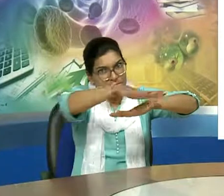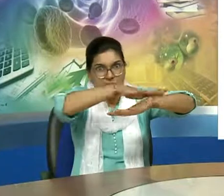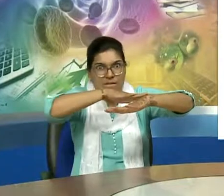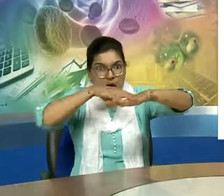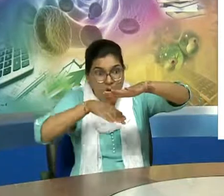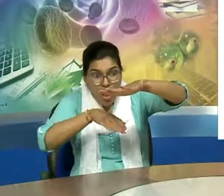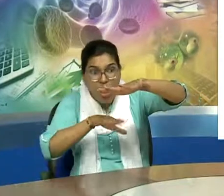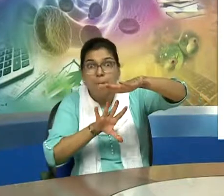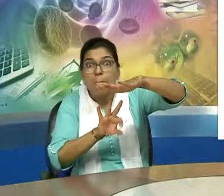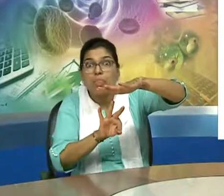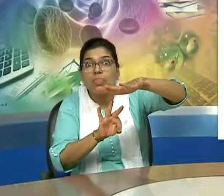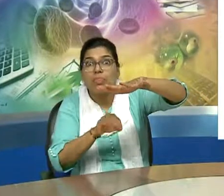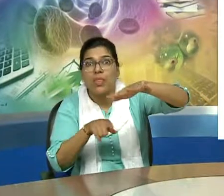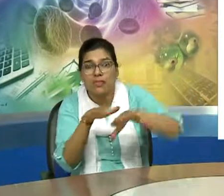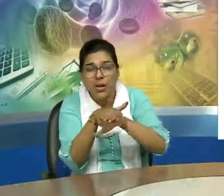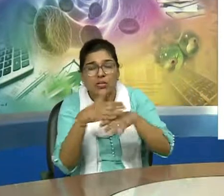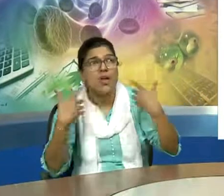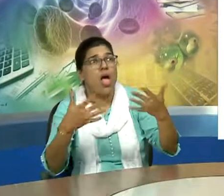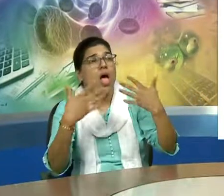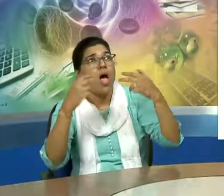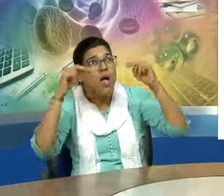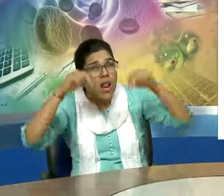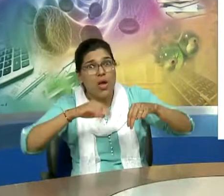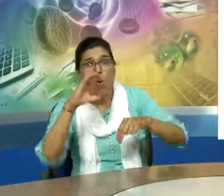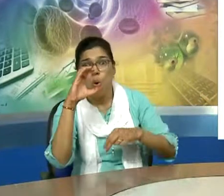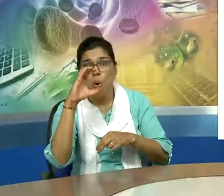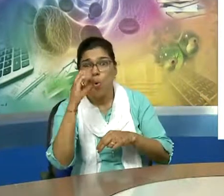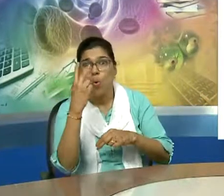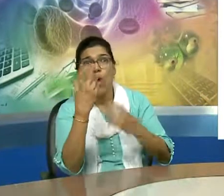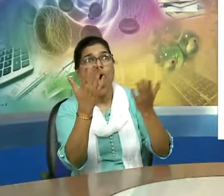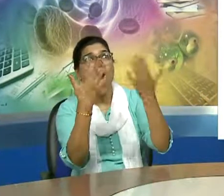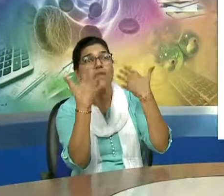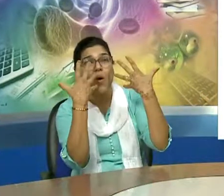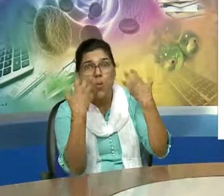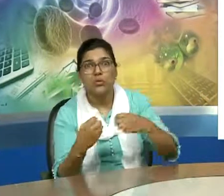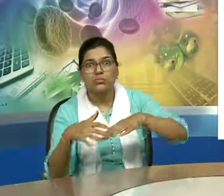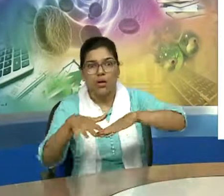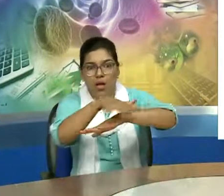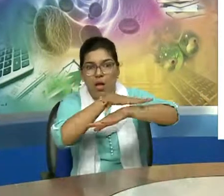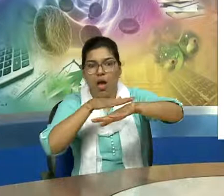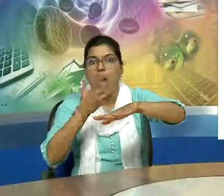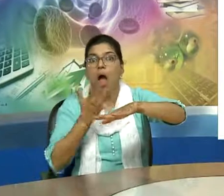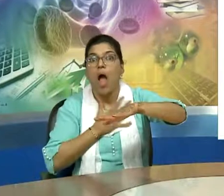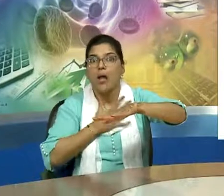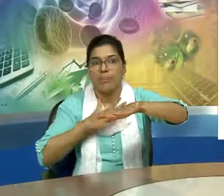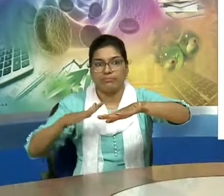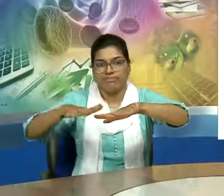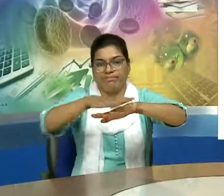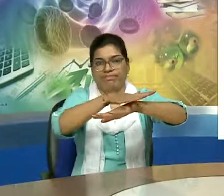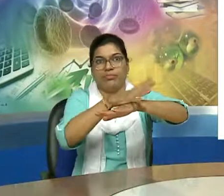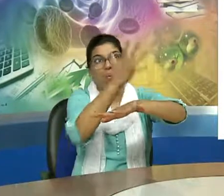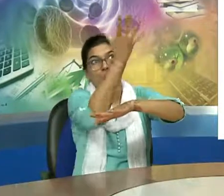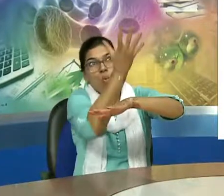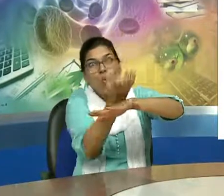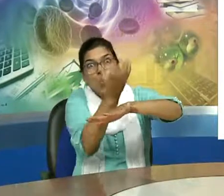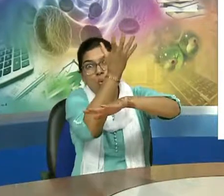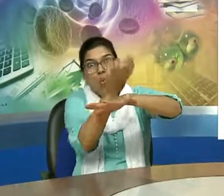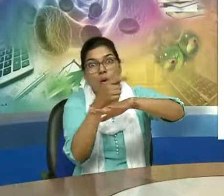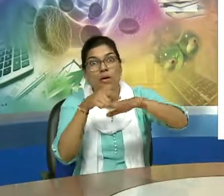closed in a tight box in which there is no air, how will we feel? We will all suffocate. So